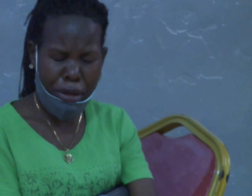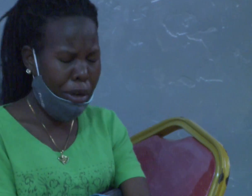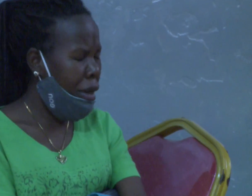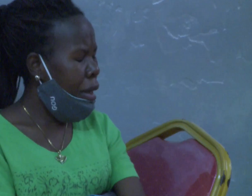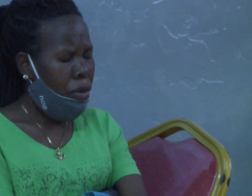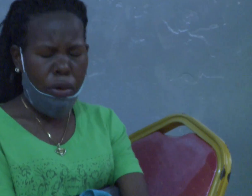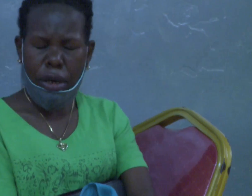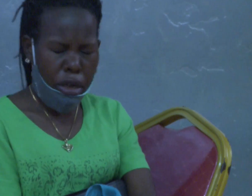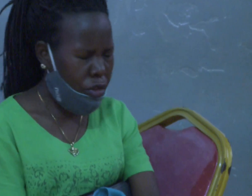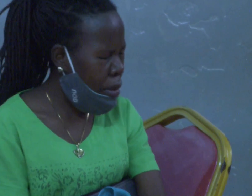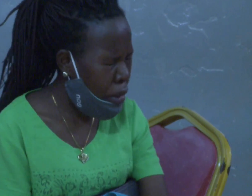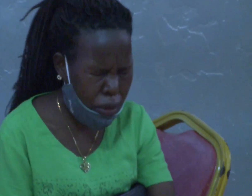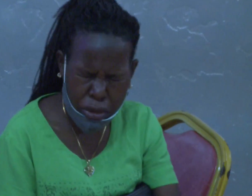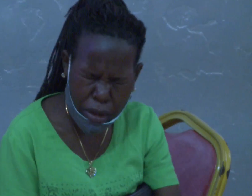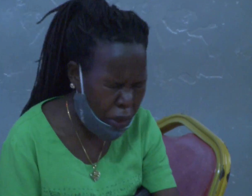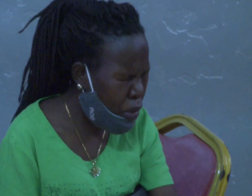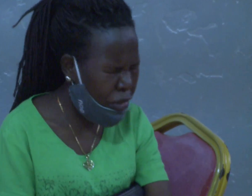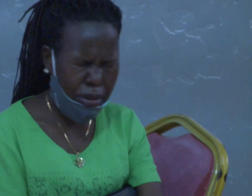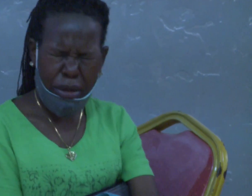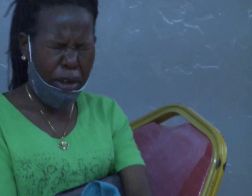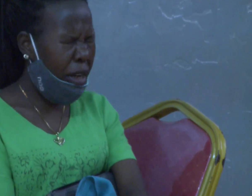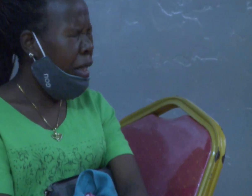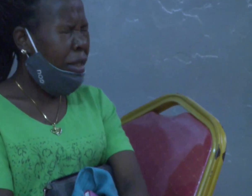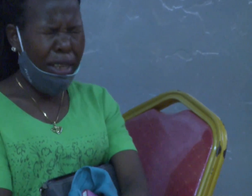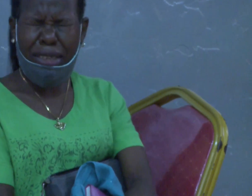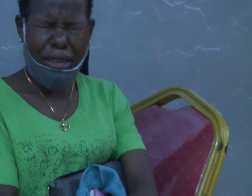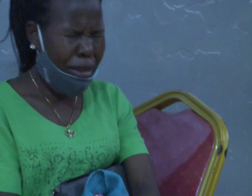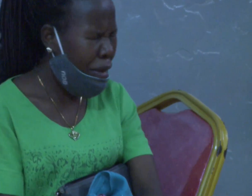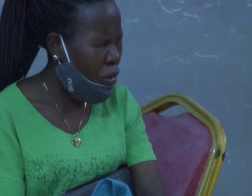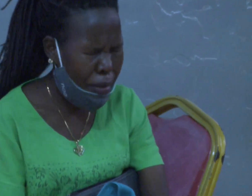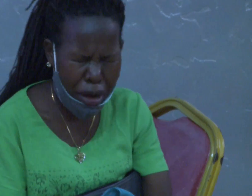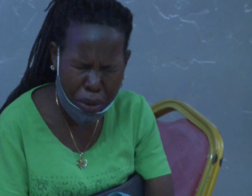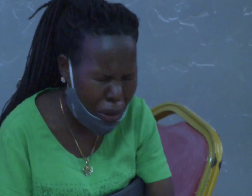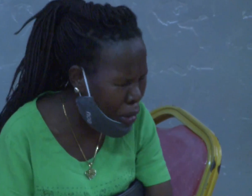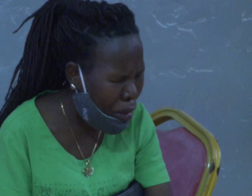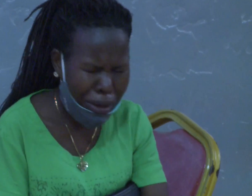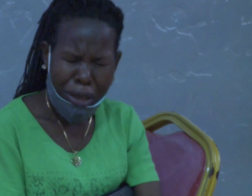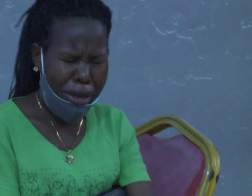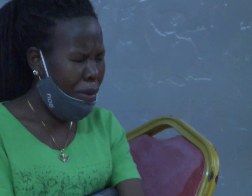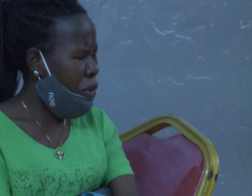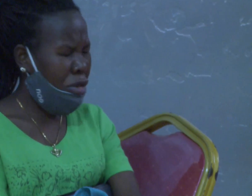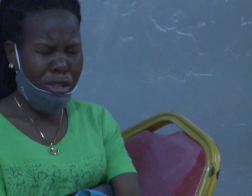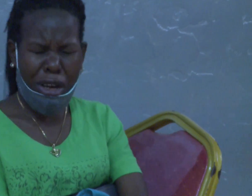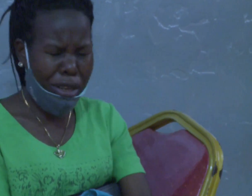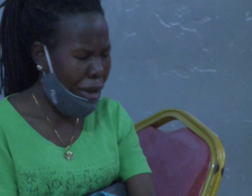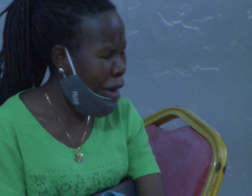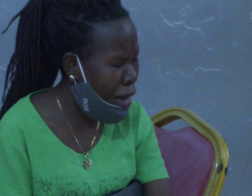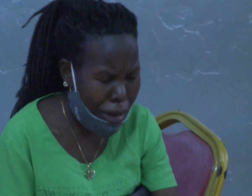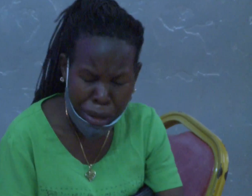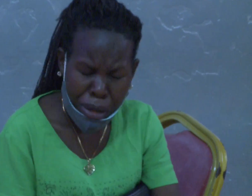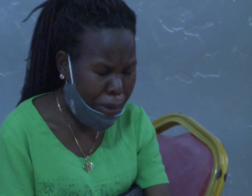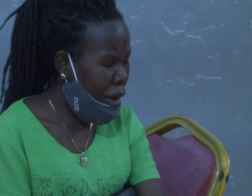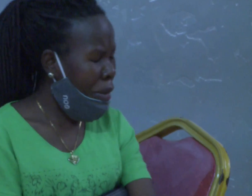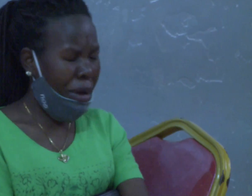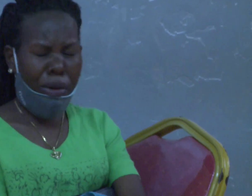refill us again. Refill me again with your inner power. Refill me again. Refill my inner man. Refill my